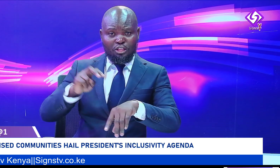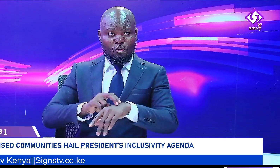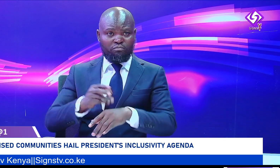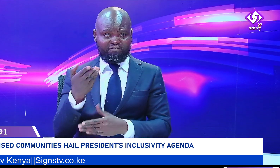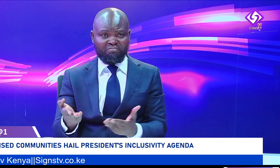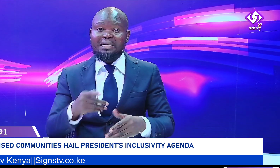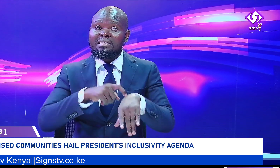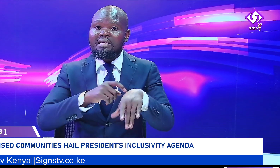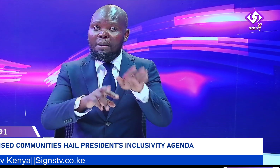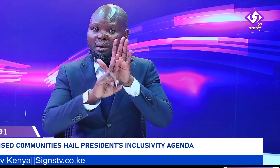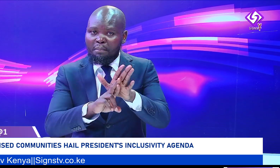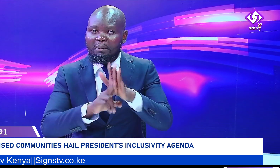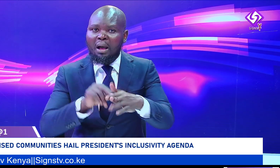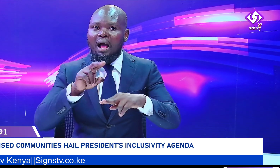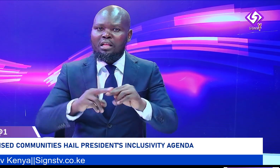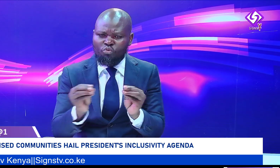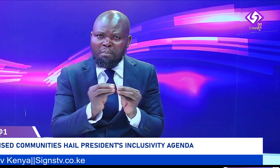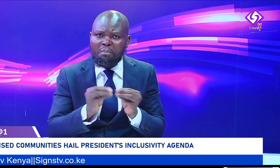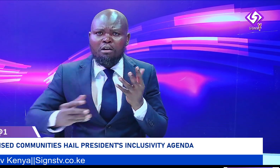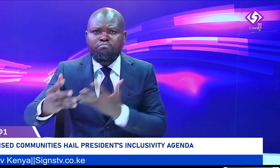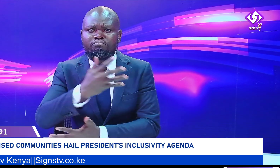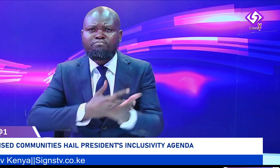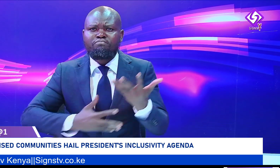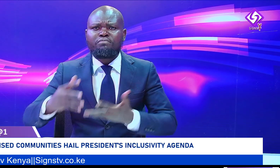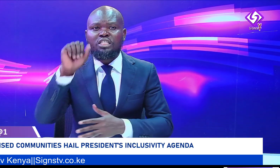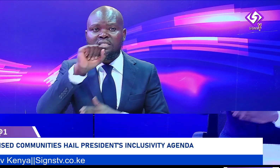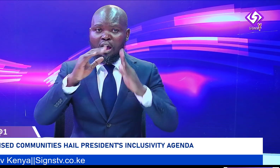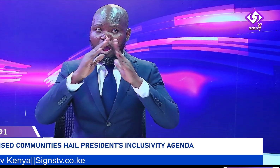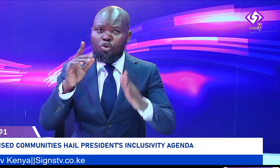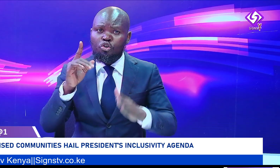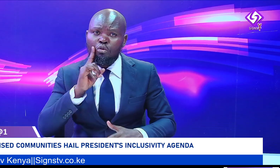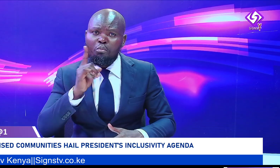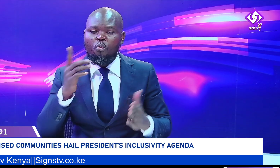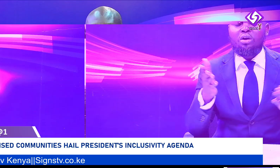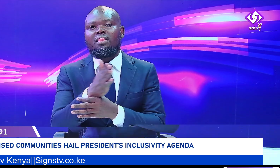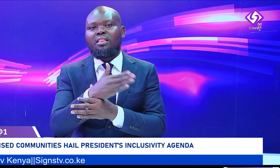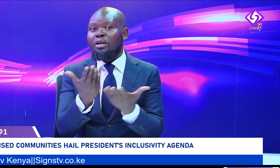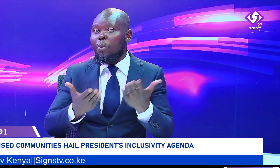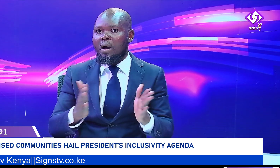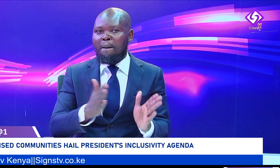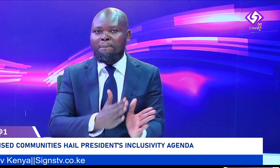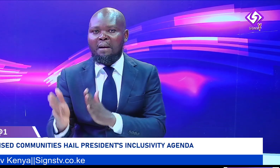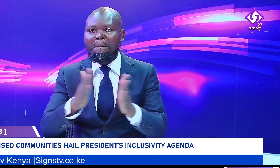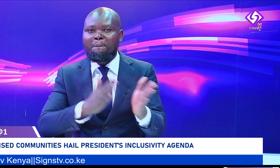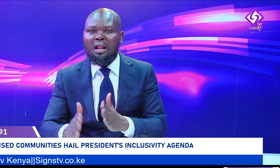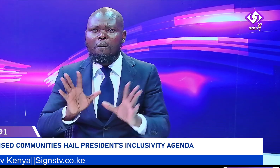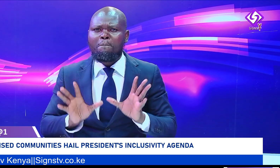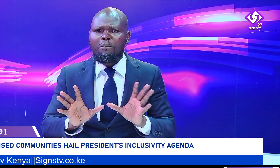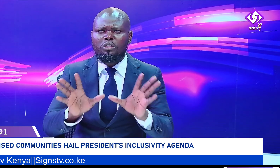and contributions to the nation. The representatives are set to meet the president at State House tomorrow on Thursday, where